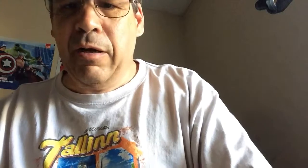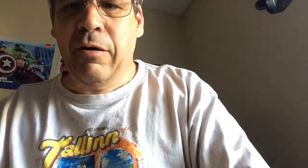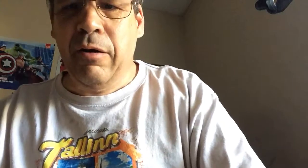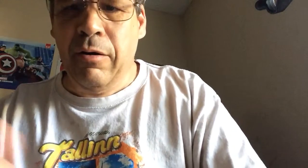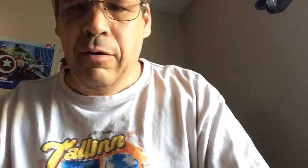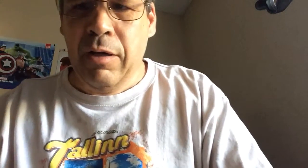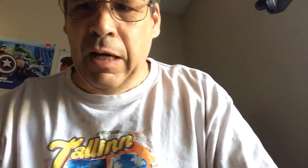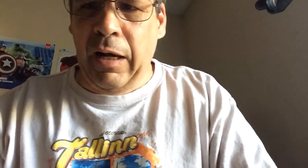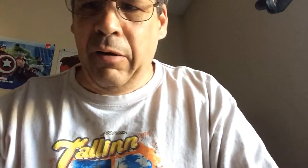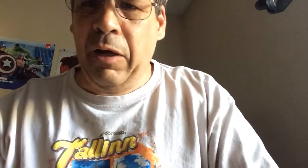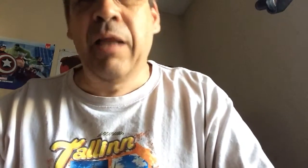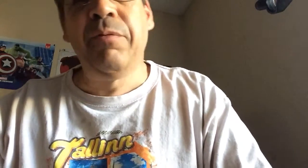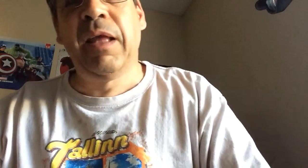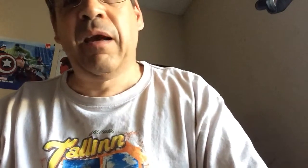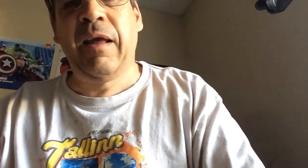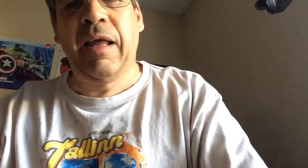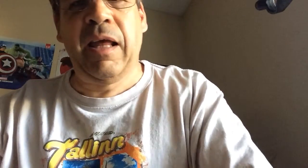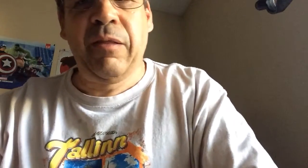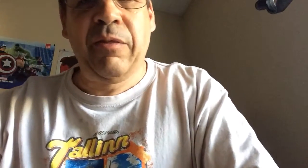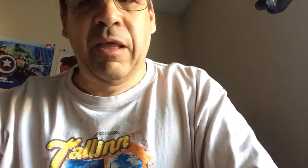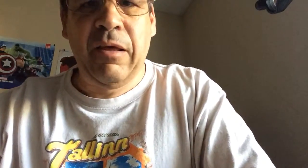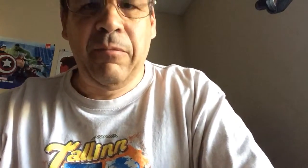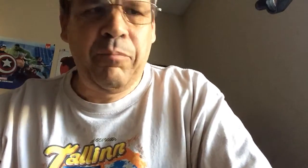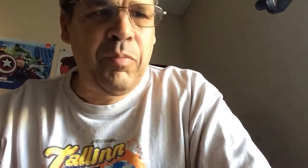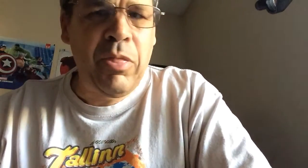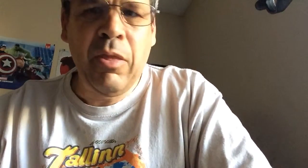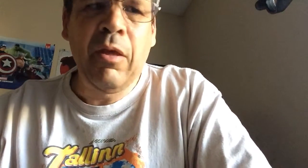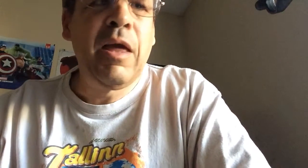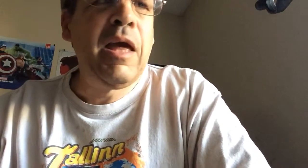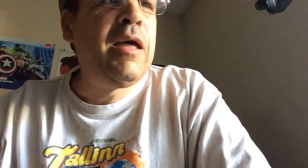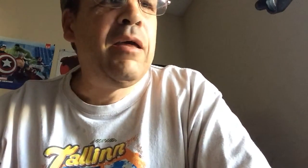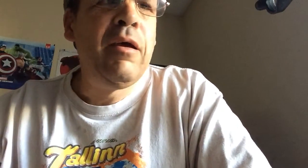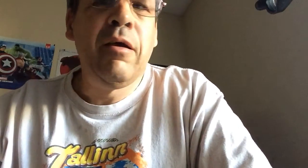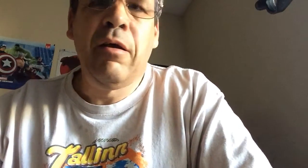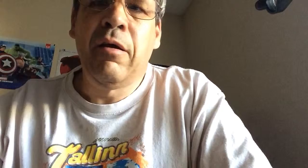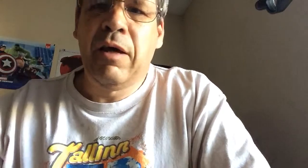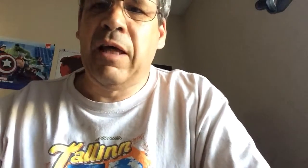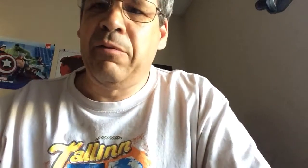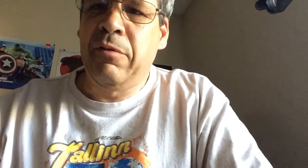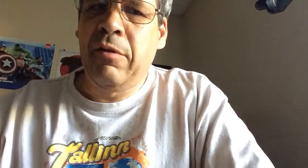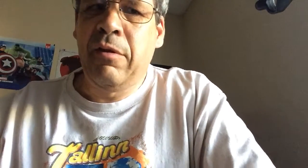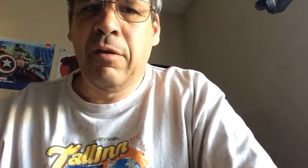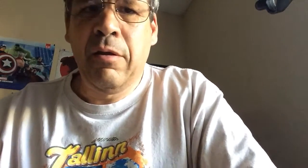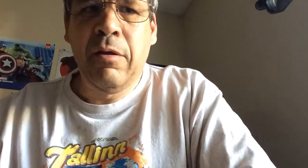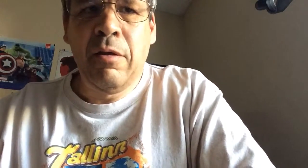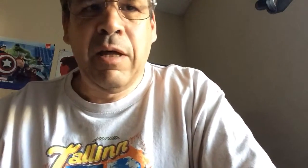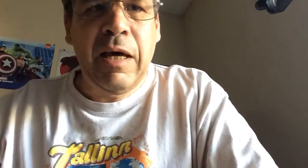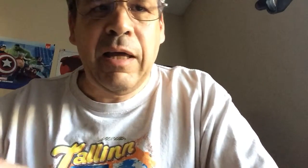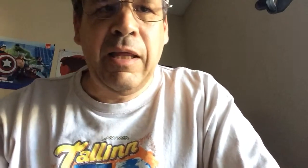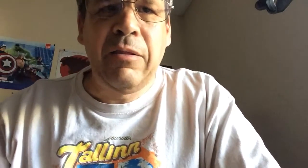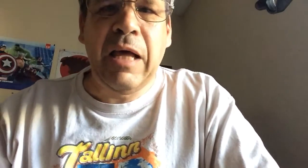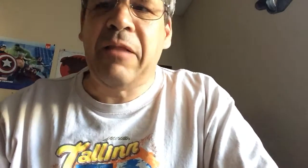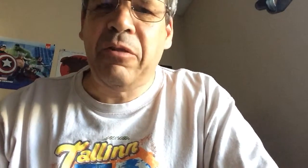you how I do it. Okay? And I start